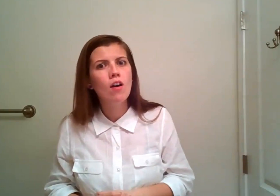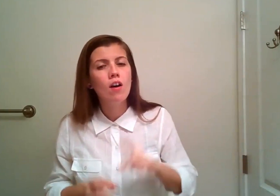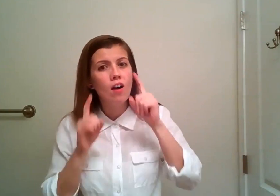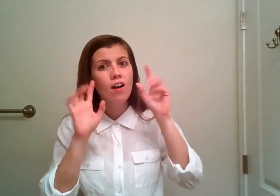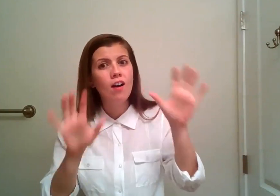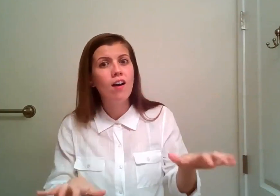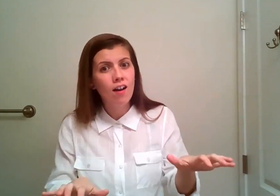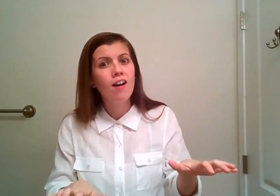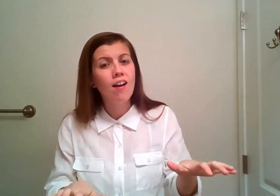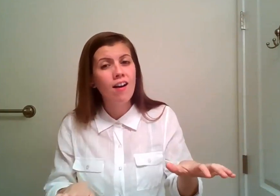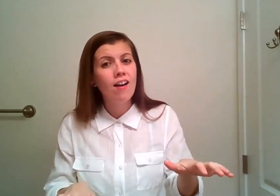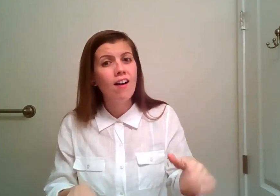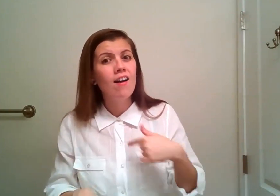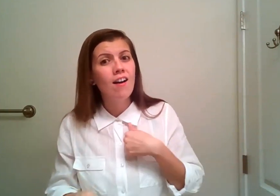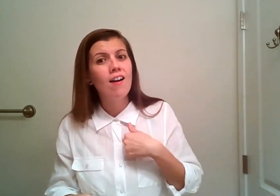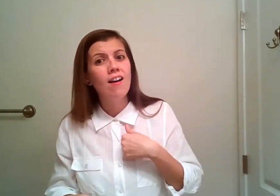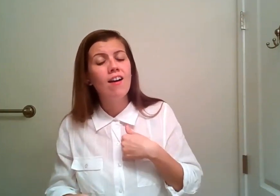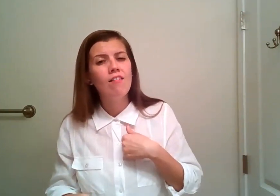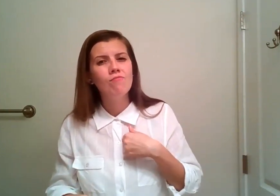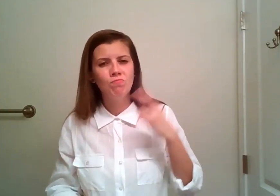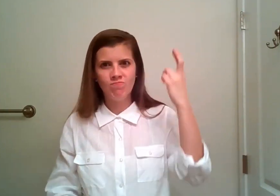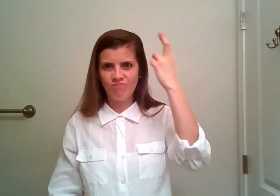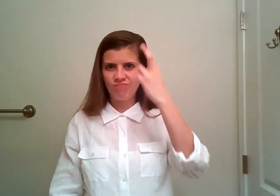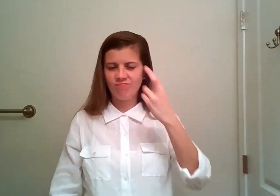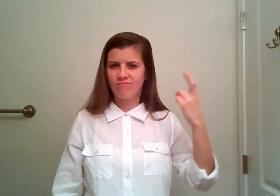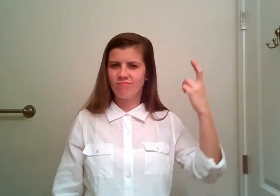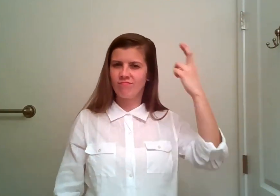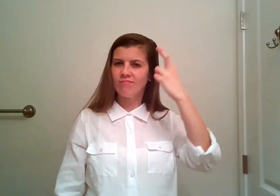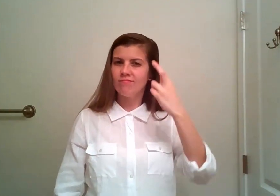And I realized that I was the only one who talked.